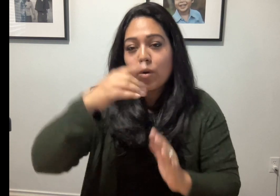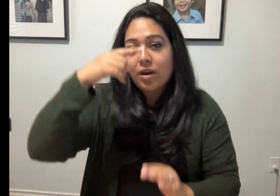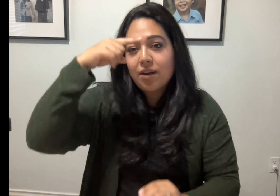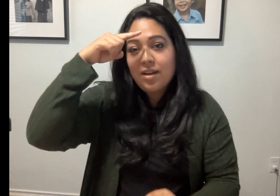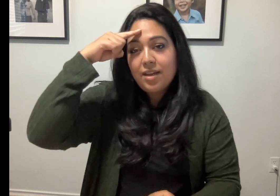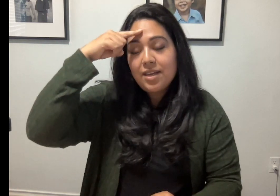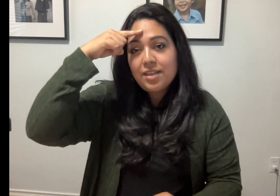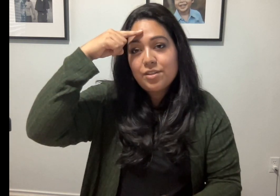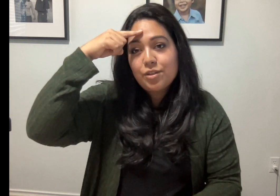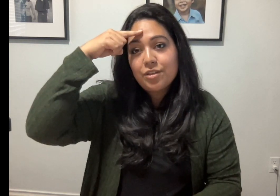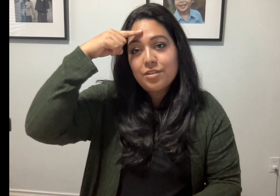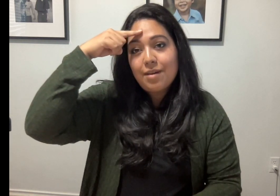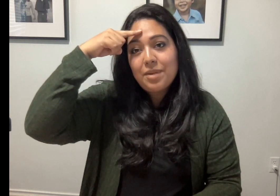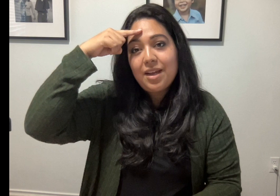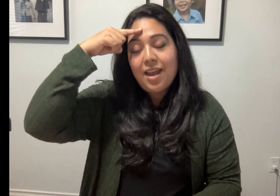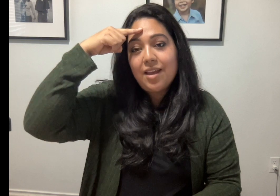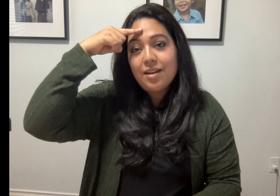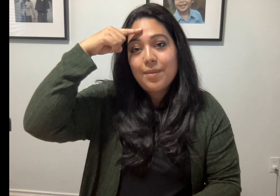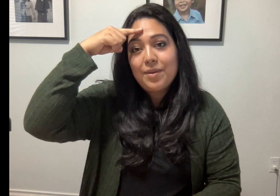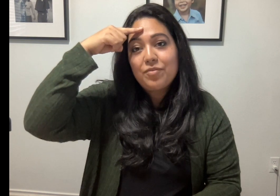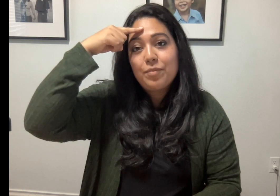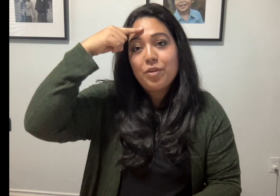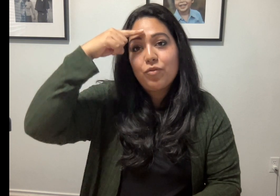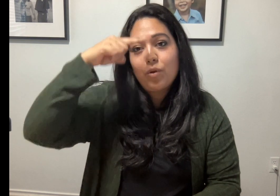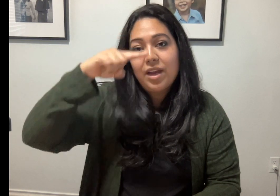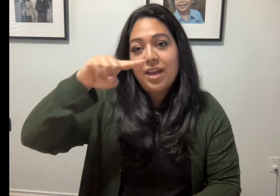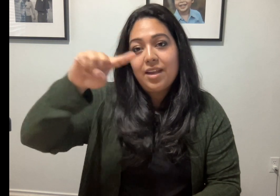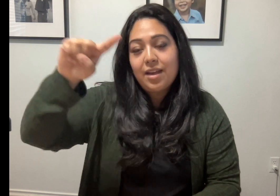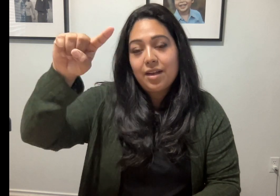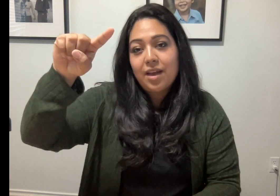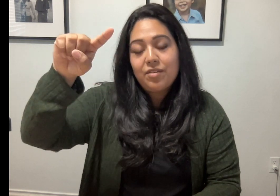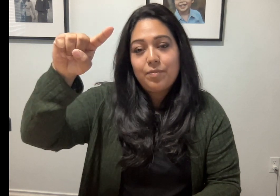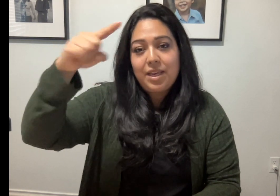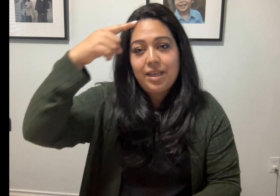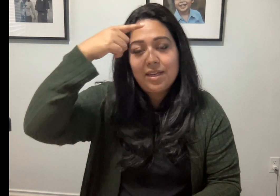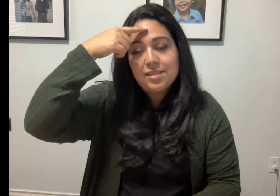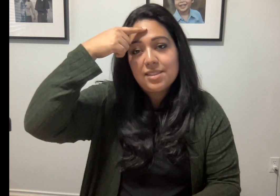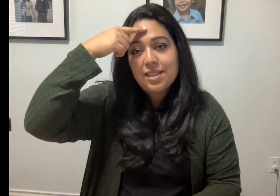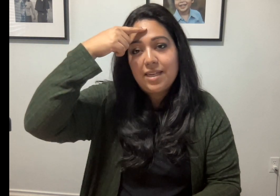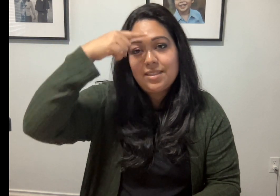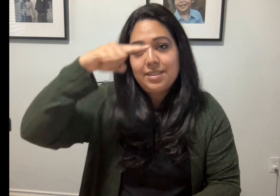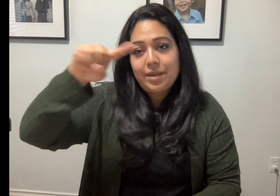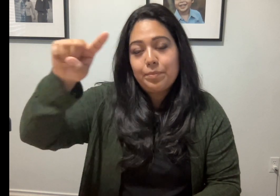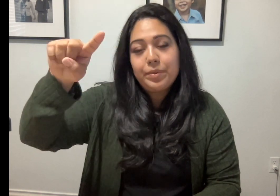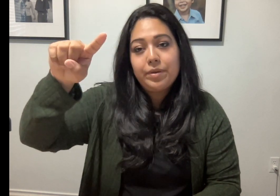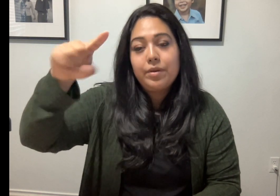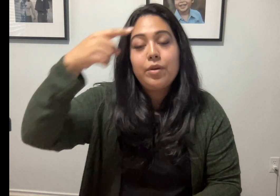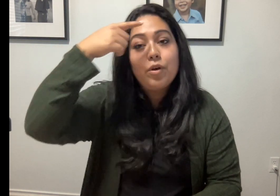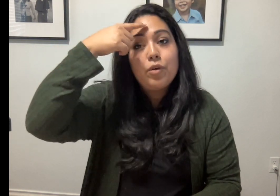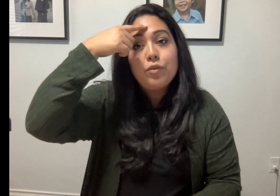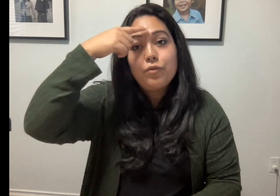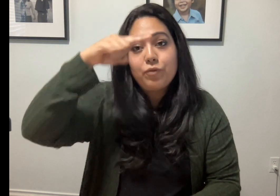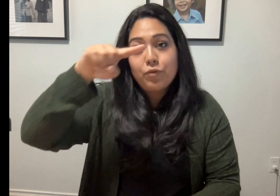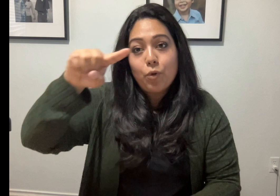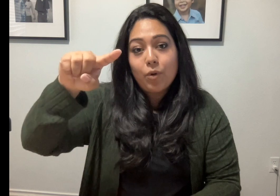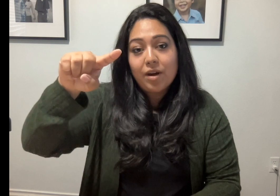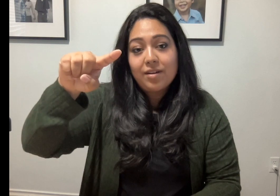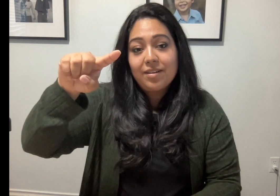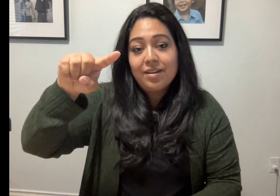for is your dominant hand coming from your forehead and kind of making a slight dip. For, and